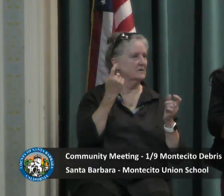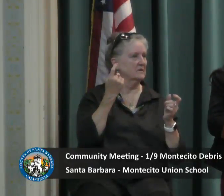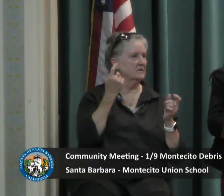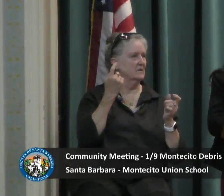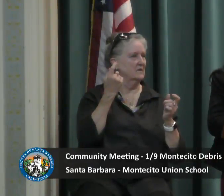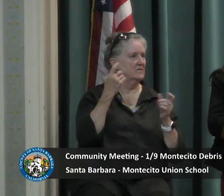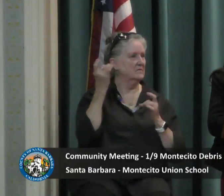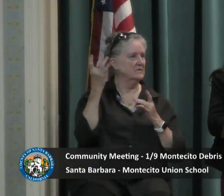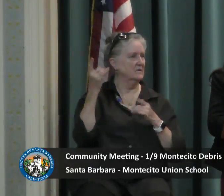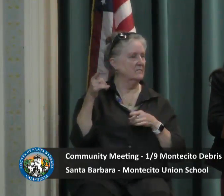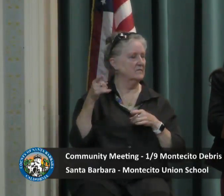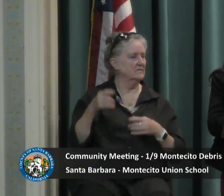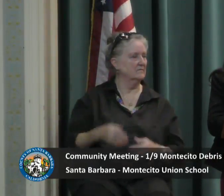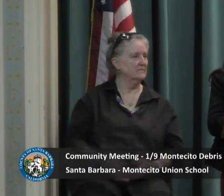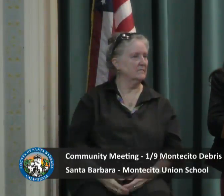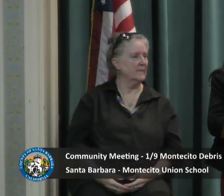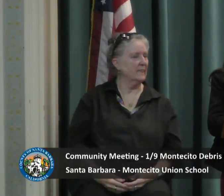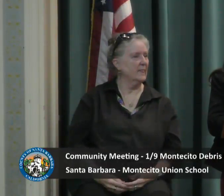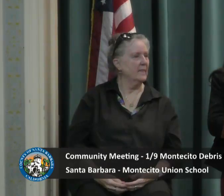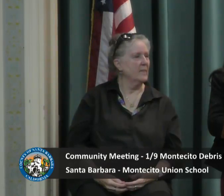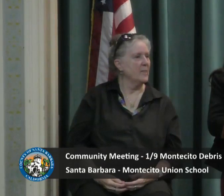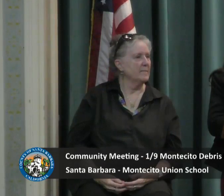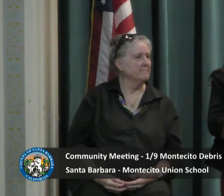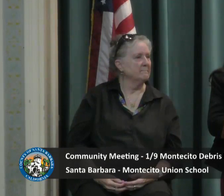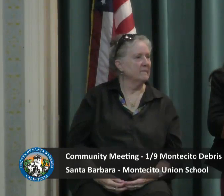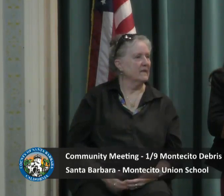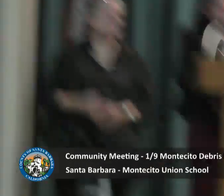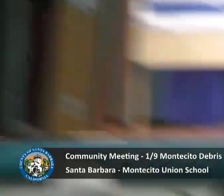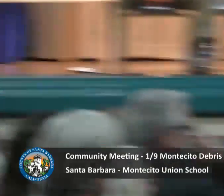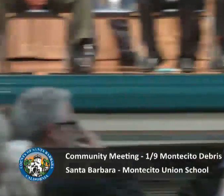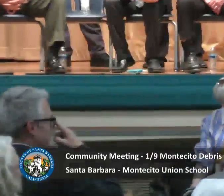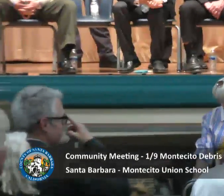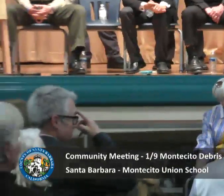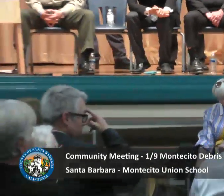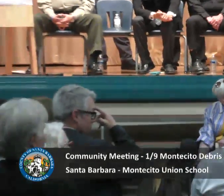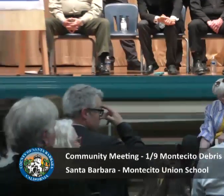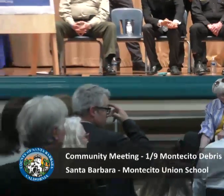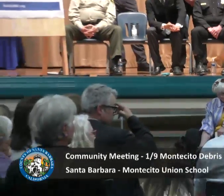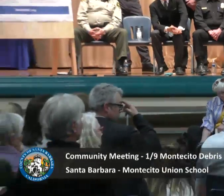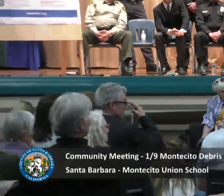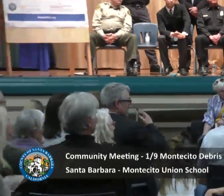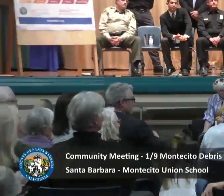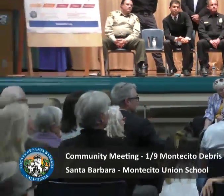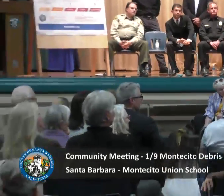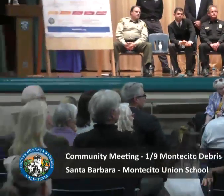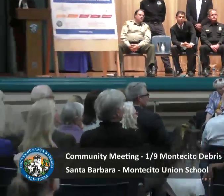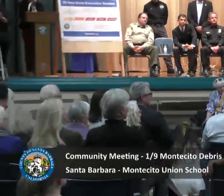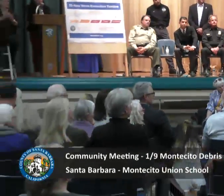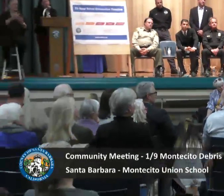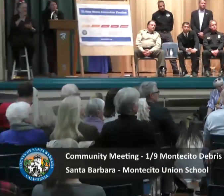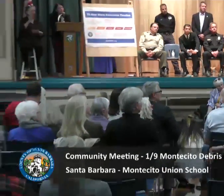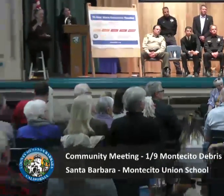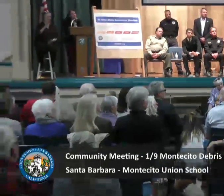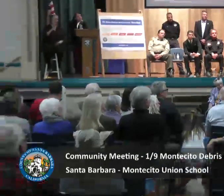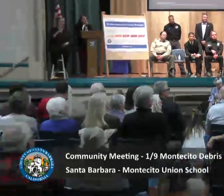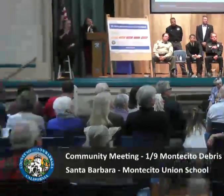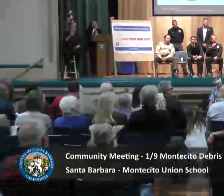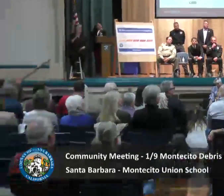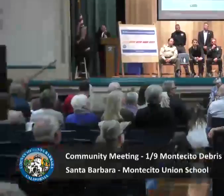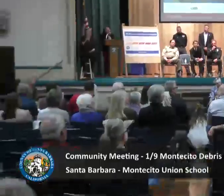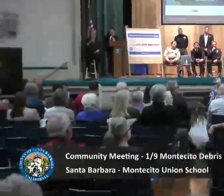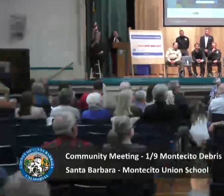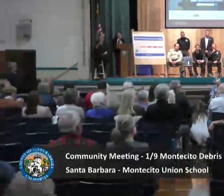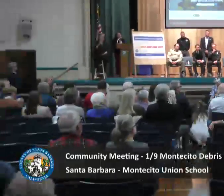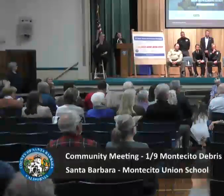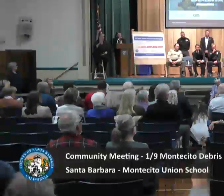disaster. And that's not a lot of time to collect data. And I've